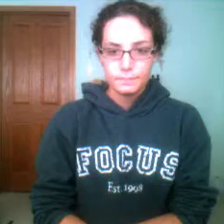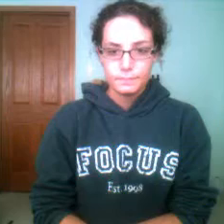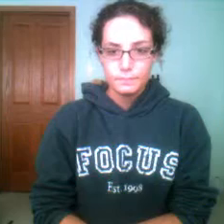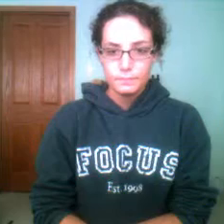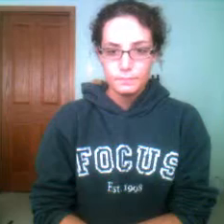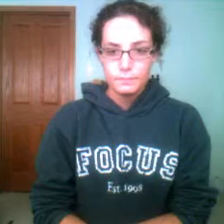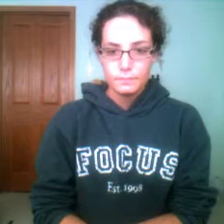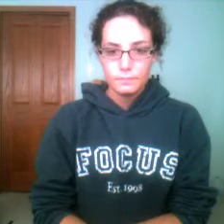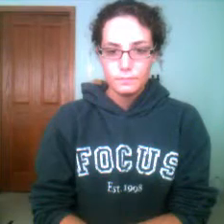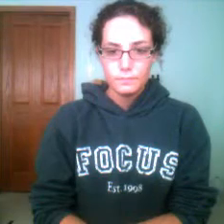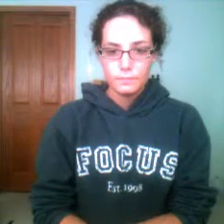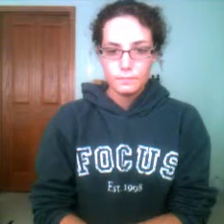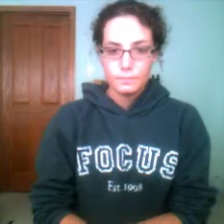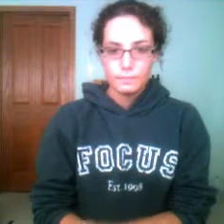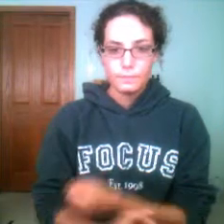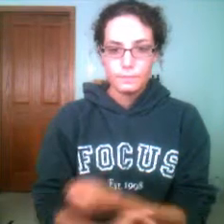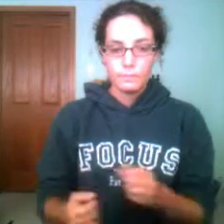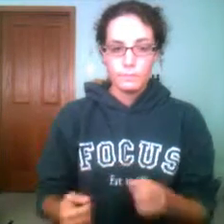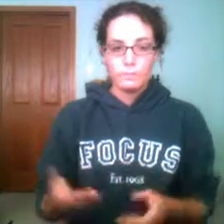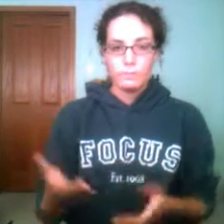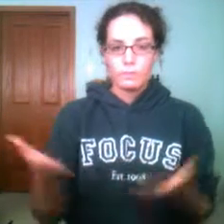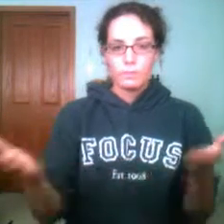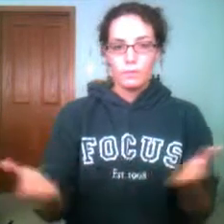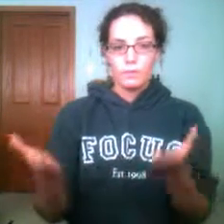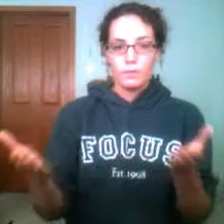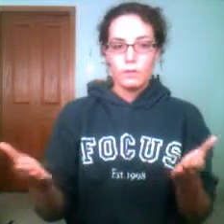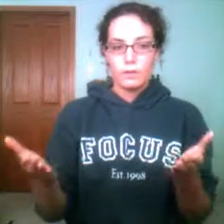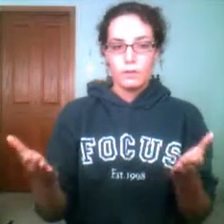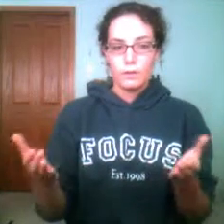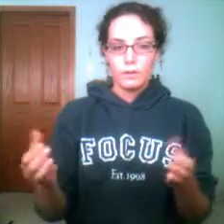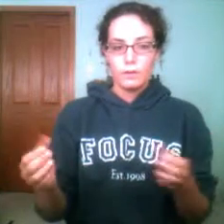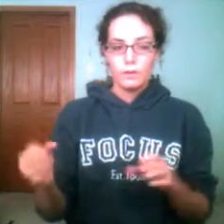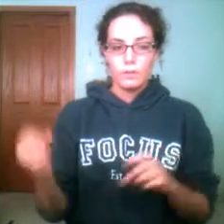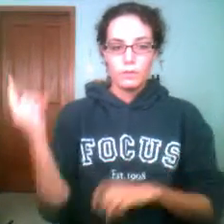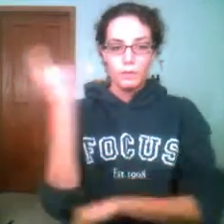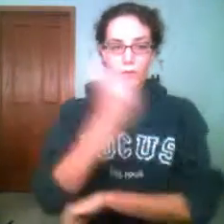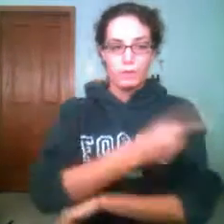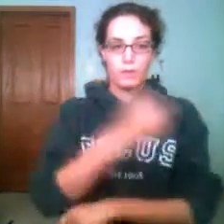Here are some other scenes from our day fishing for stickleback fossils.